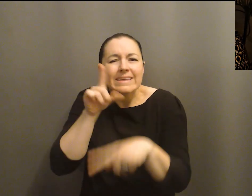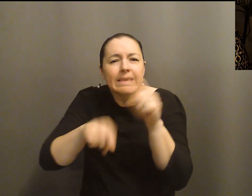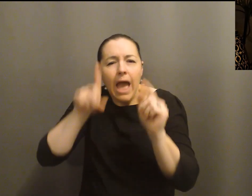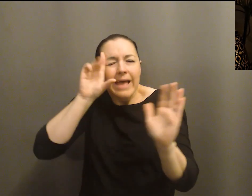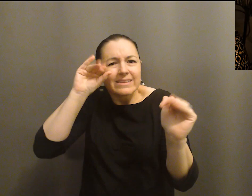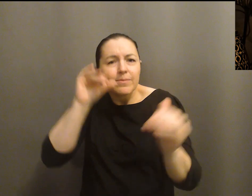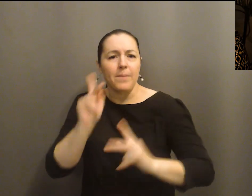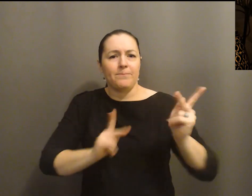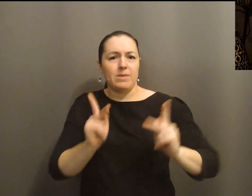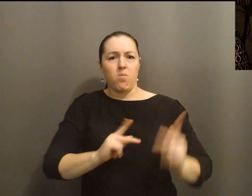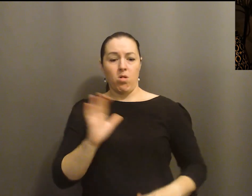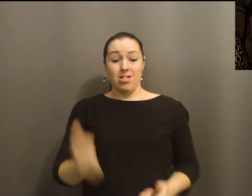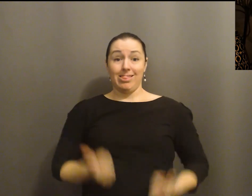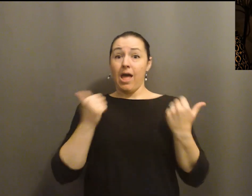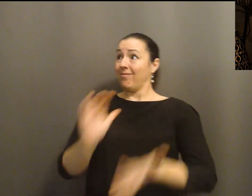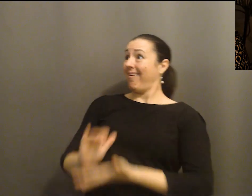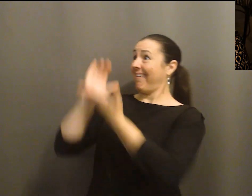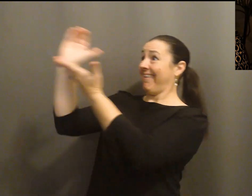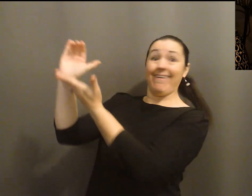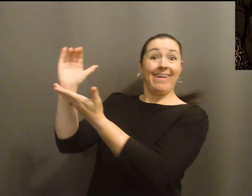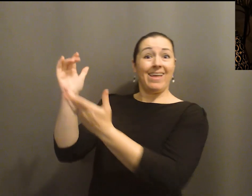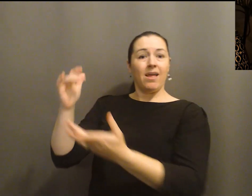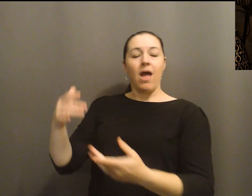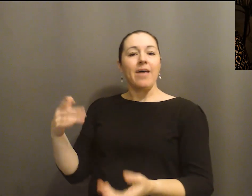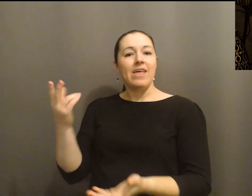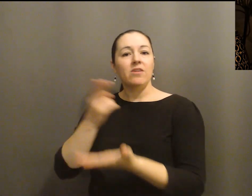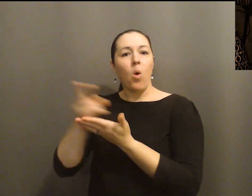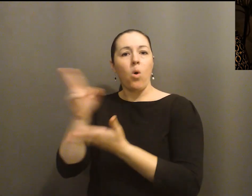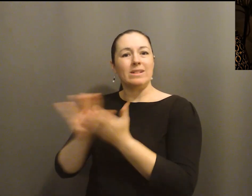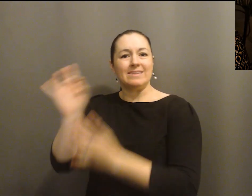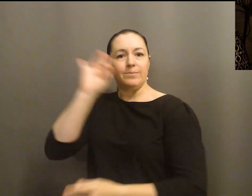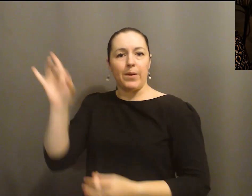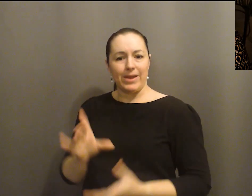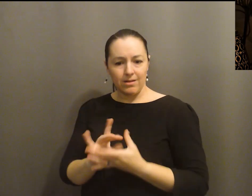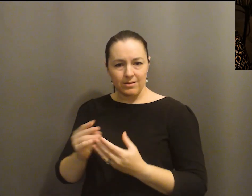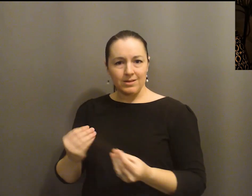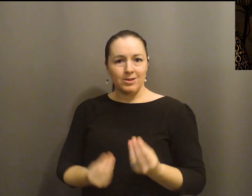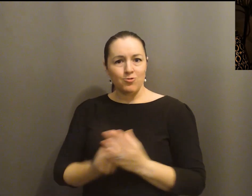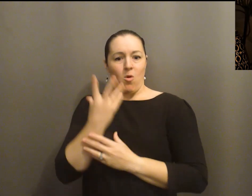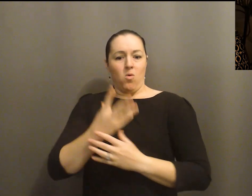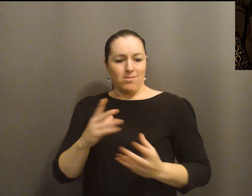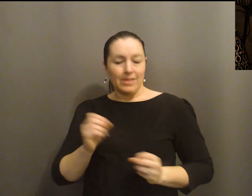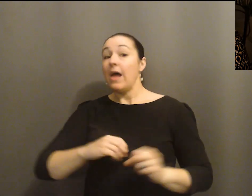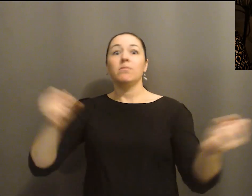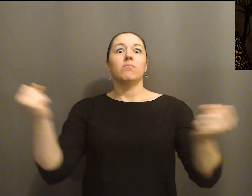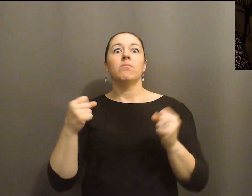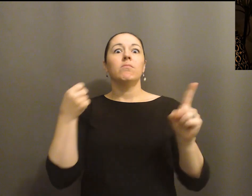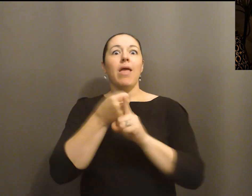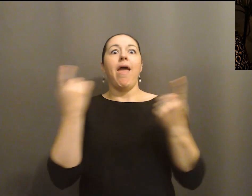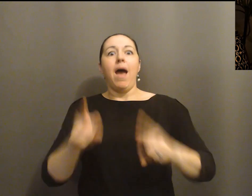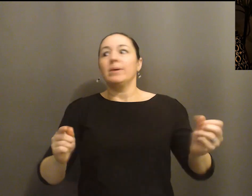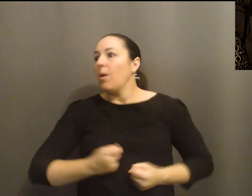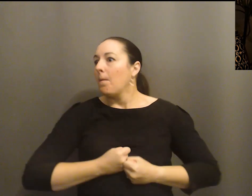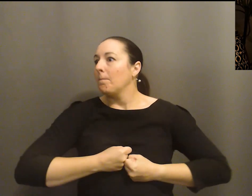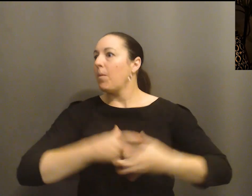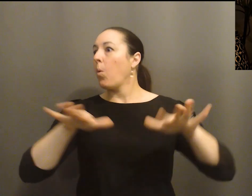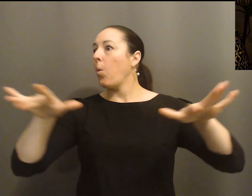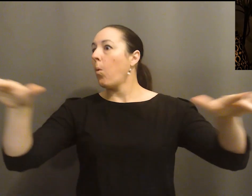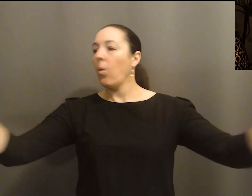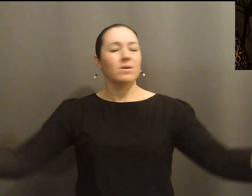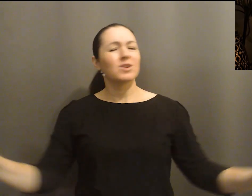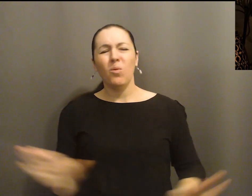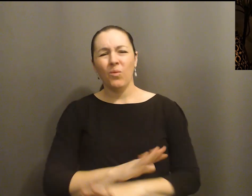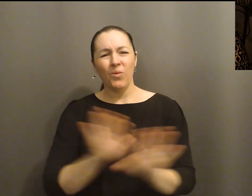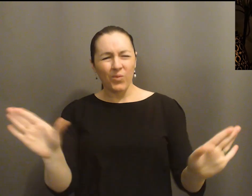Give their lives to Jesus Be filled with the Holy Spirit And then instantly Boom All these virtues Are just flowing from their life Because growth is a